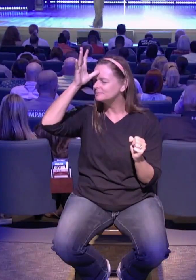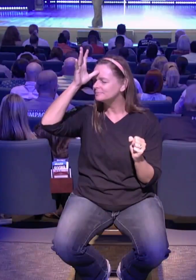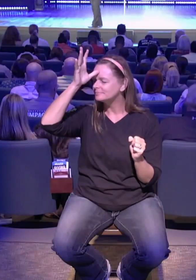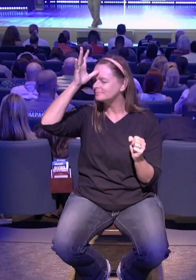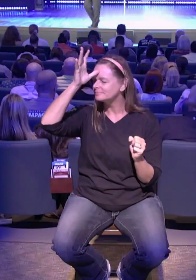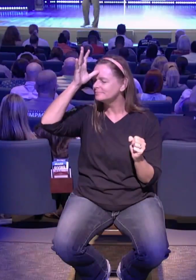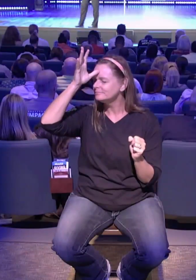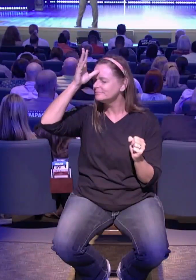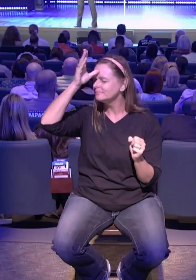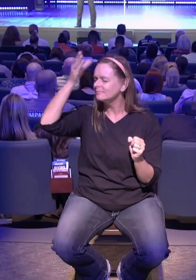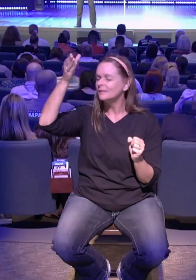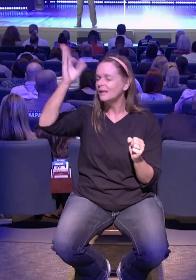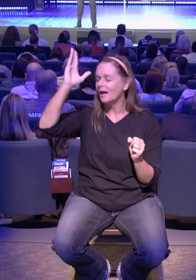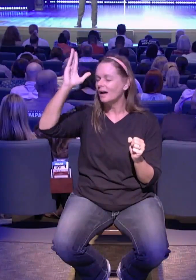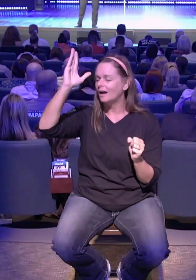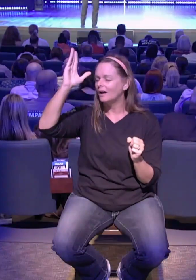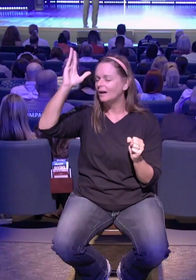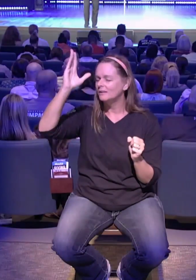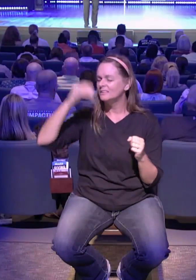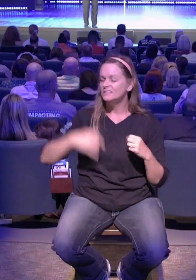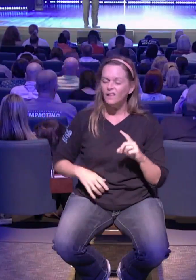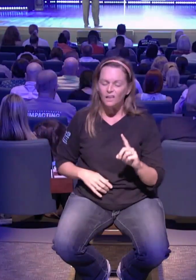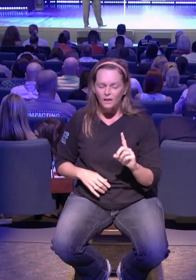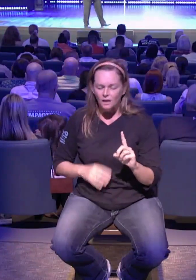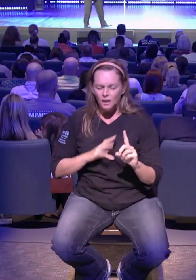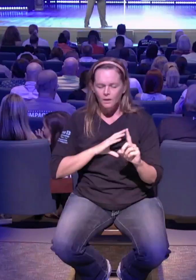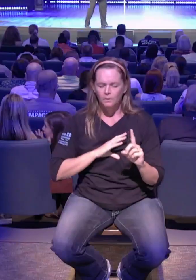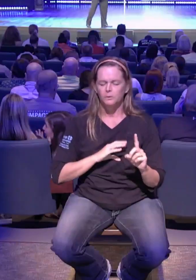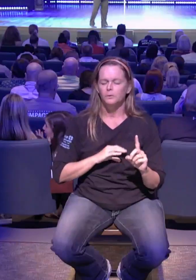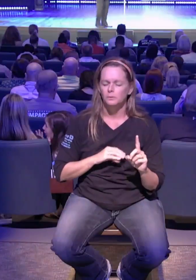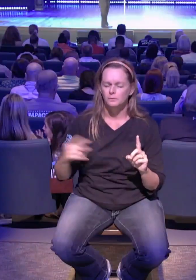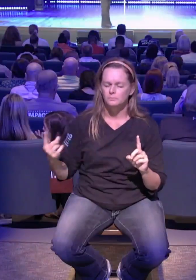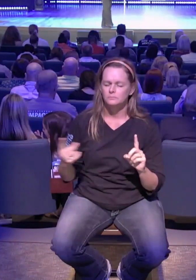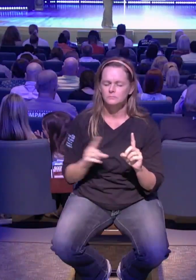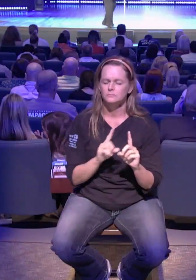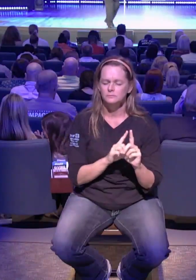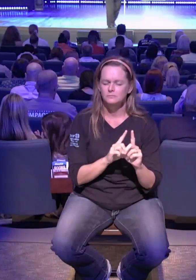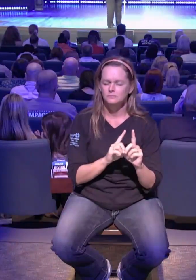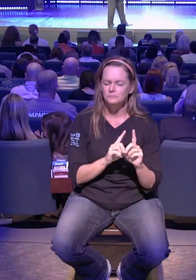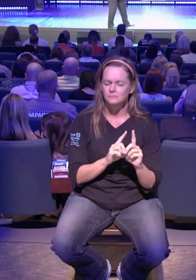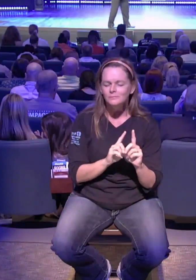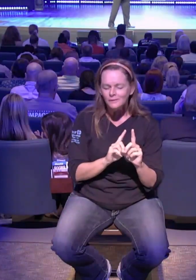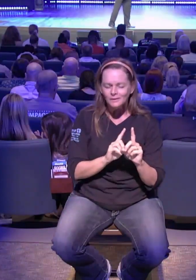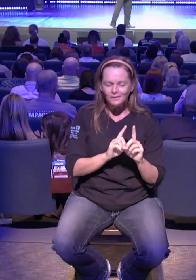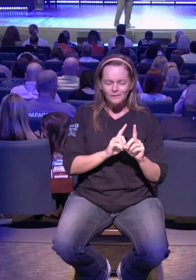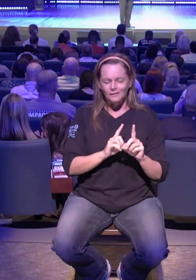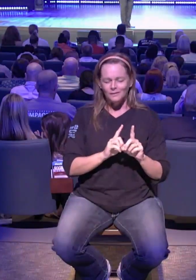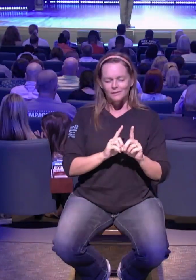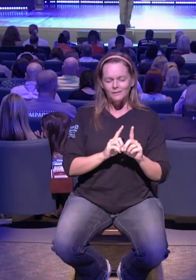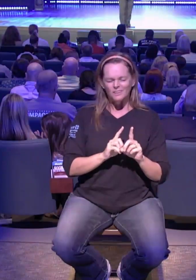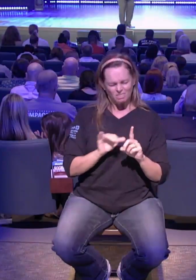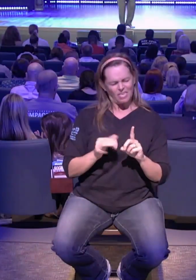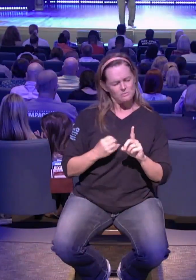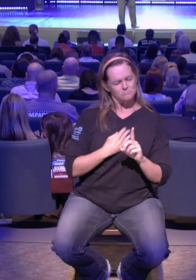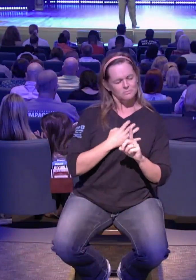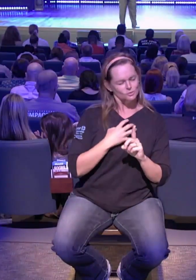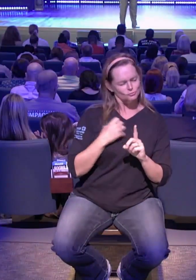our strength that we gather from each other, that we will be able to team up to lift up those around